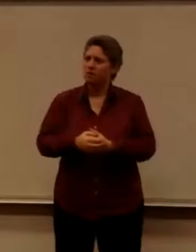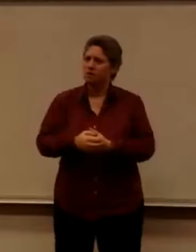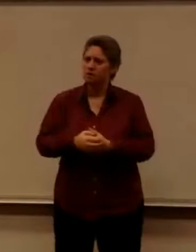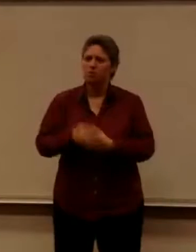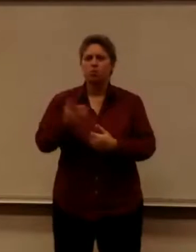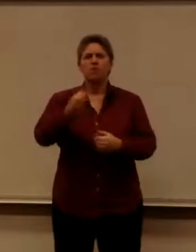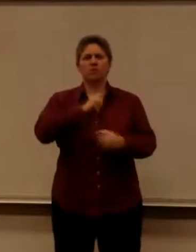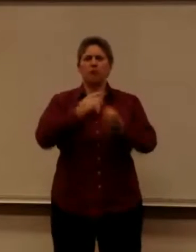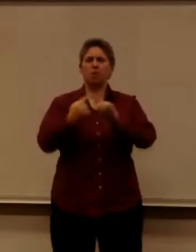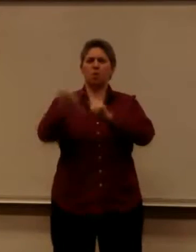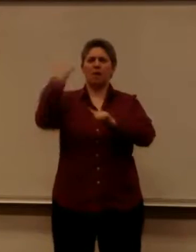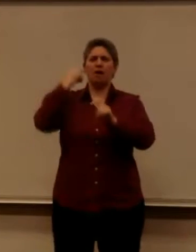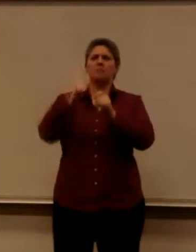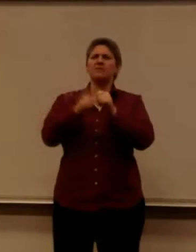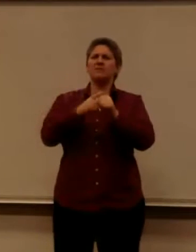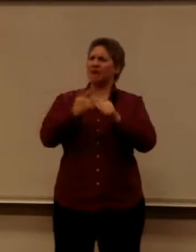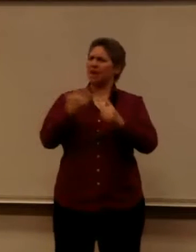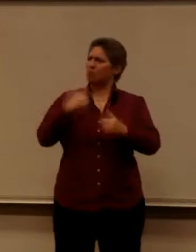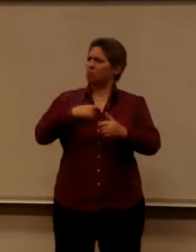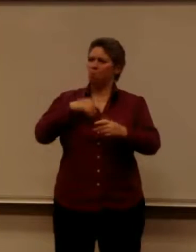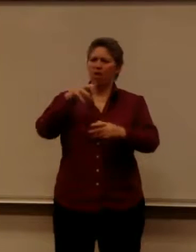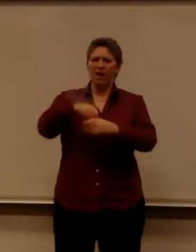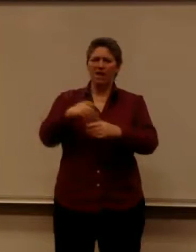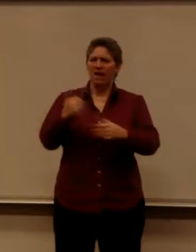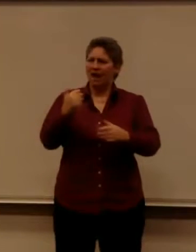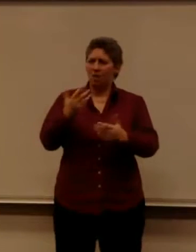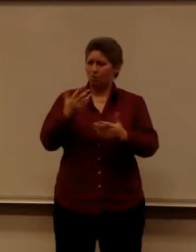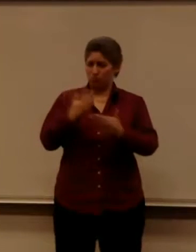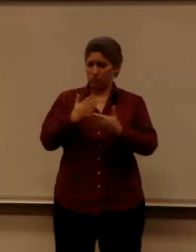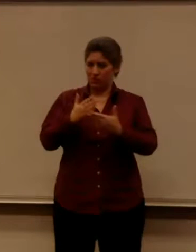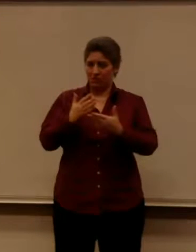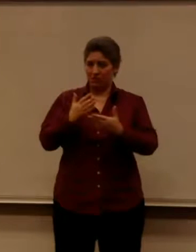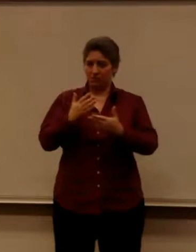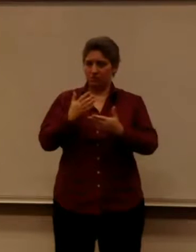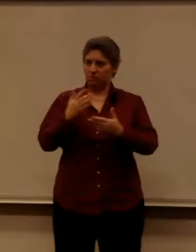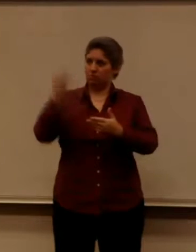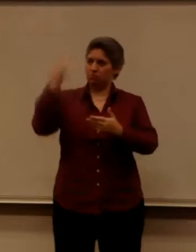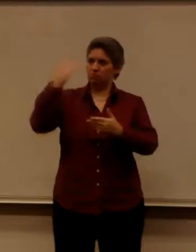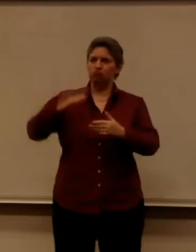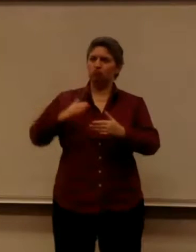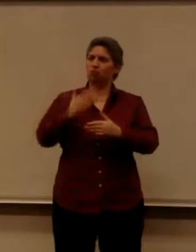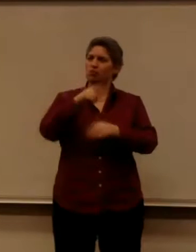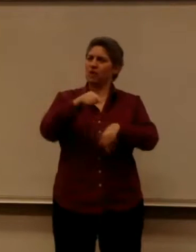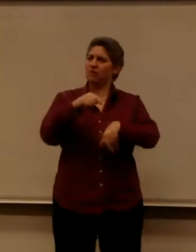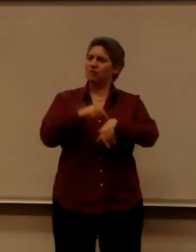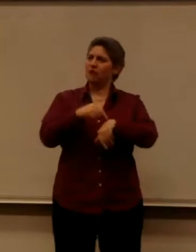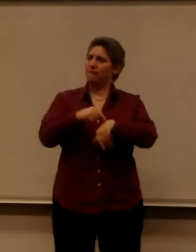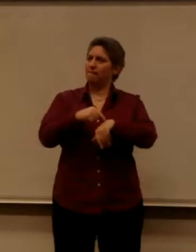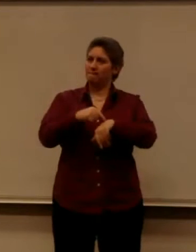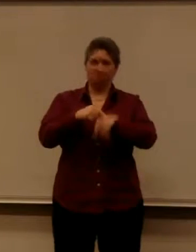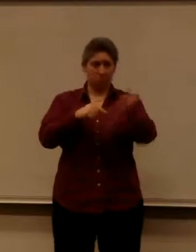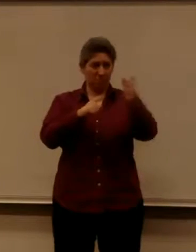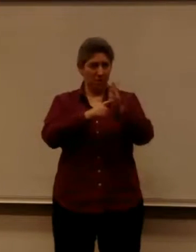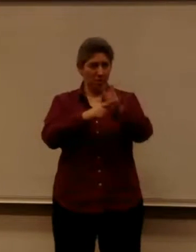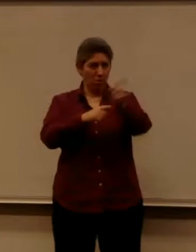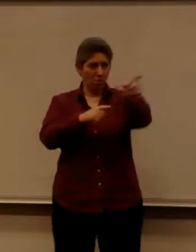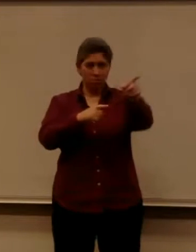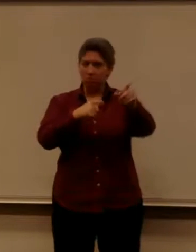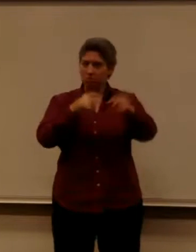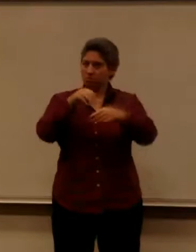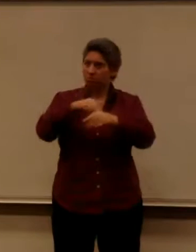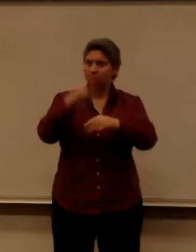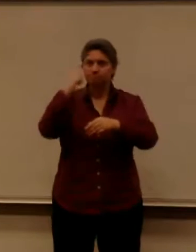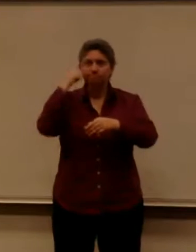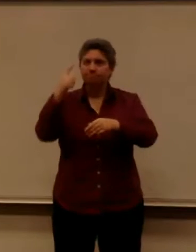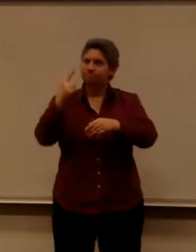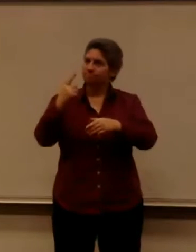move forward. We couldn't have done this on our own, we needed that support from other people. You know, and BDA at the start was involved. It was really Scott